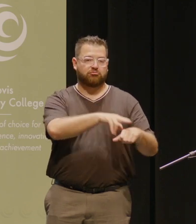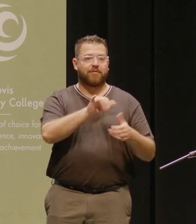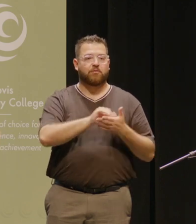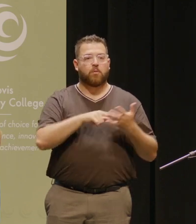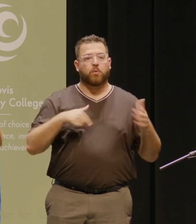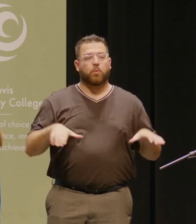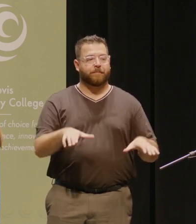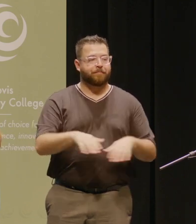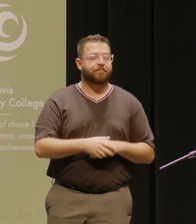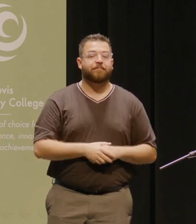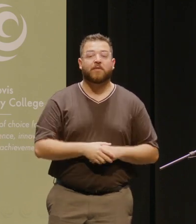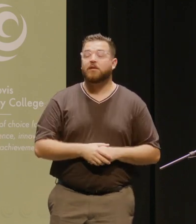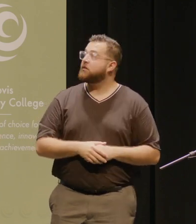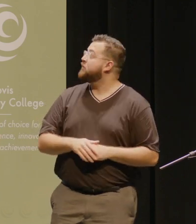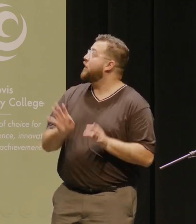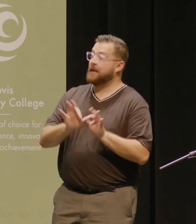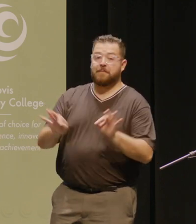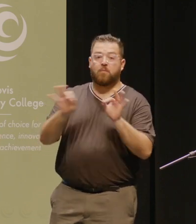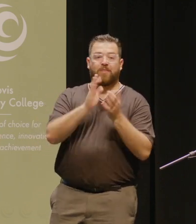And the key takeaways: